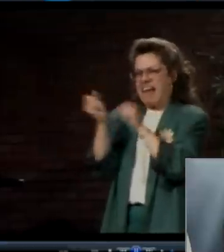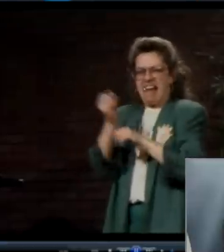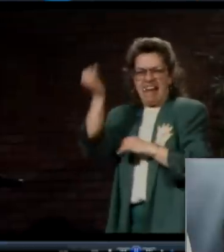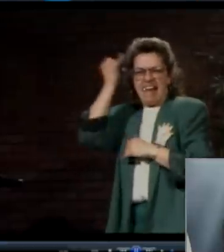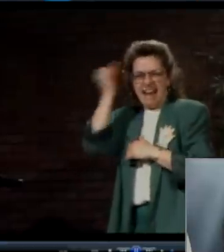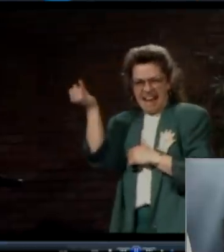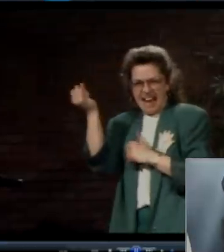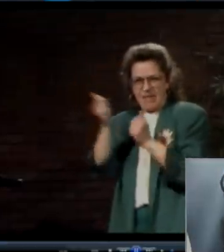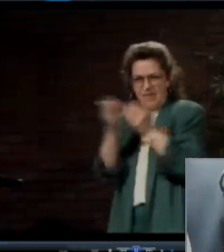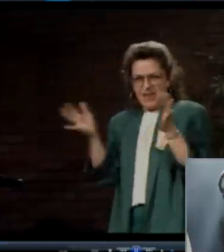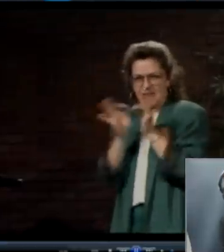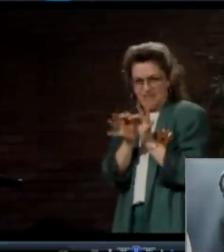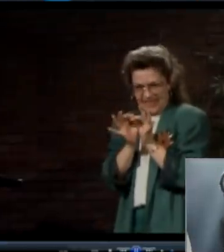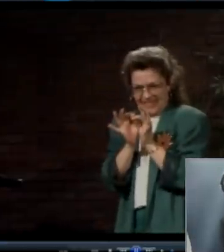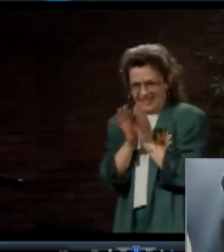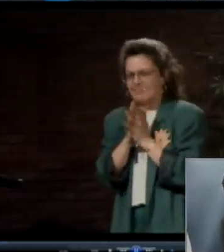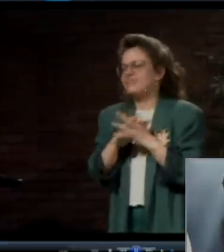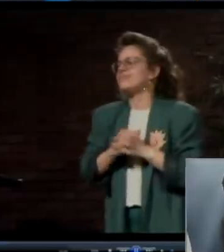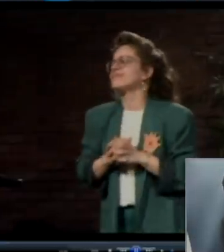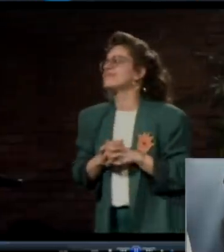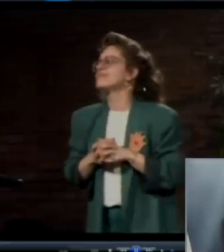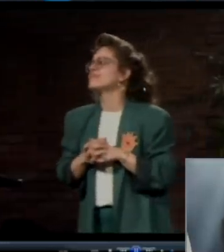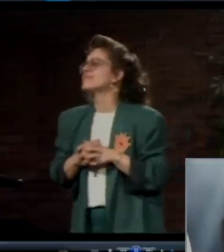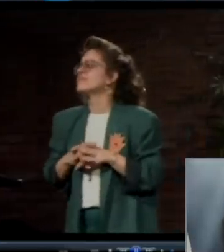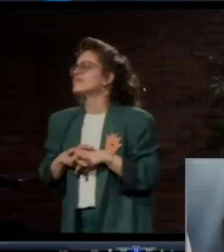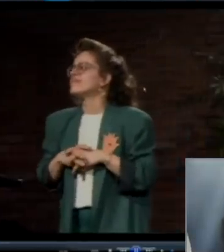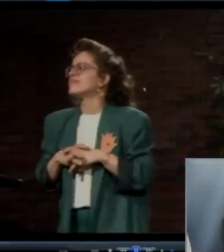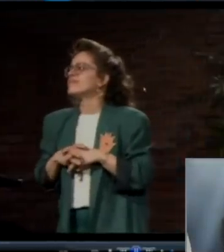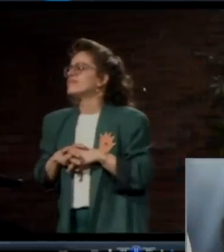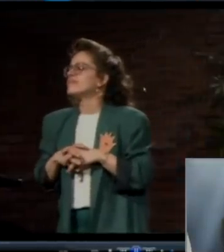Okay, right now the interpreter is voice off because